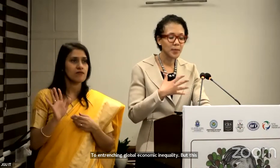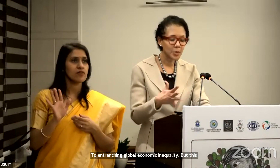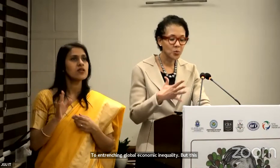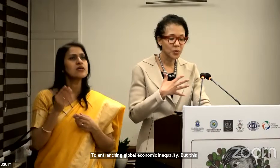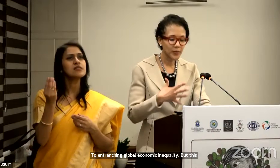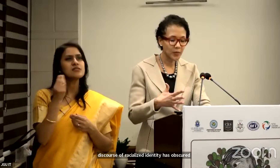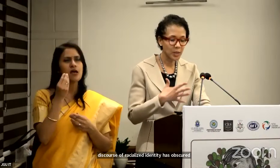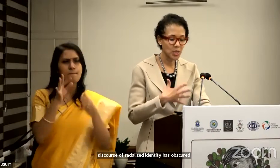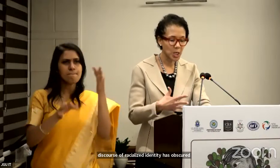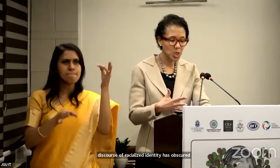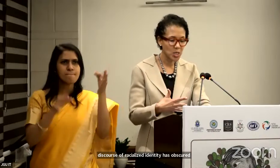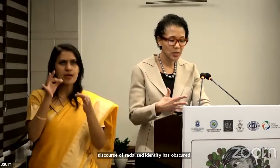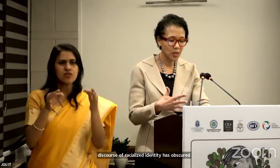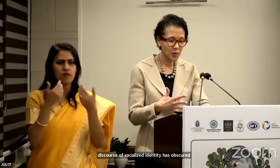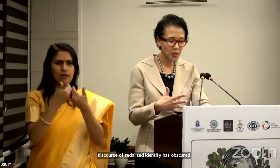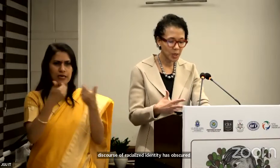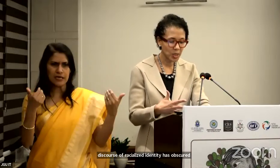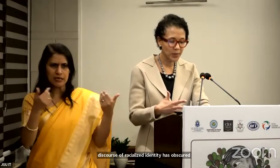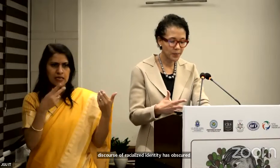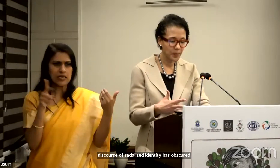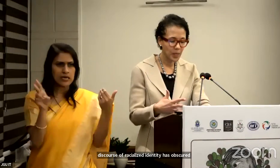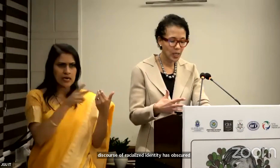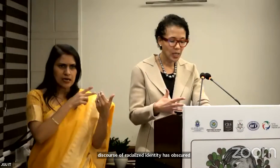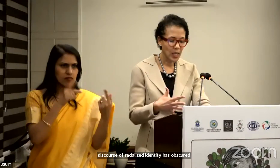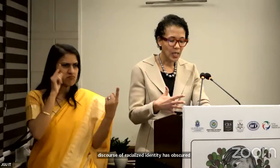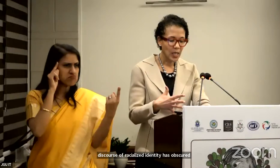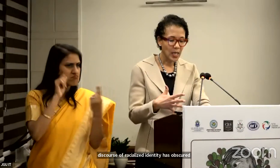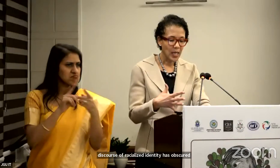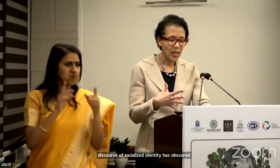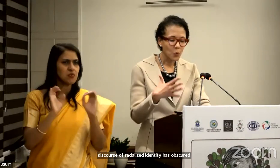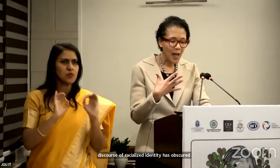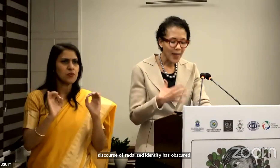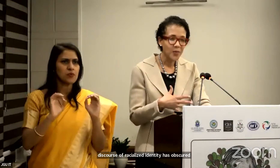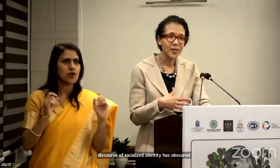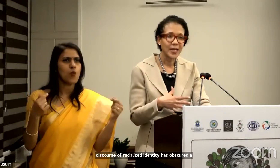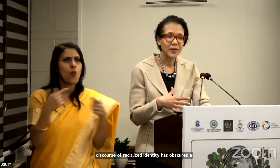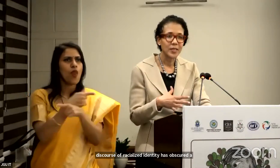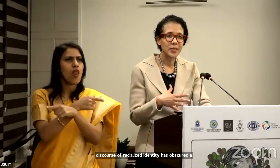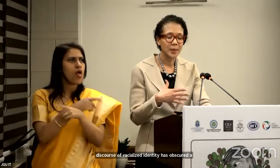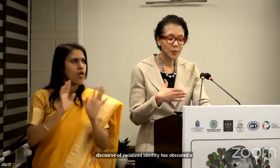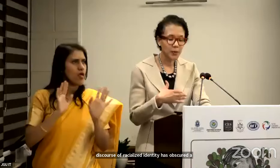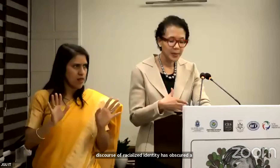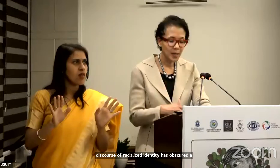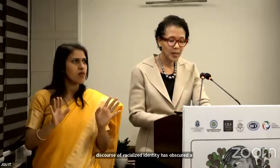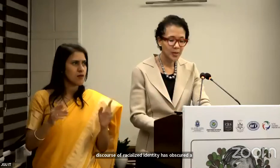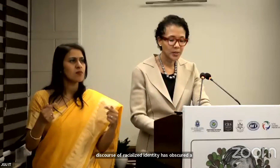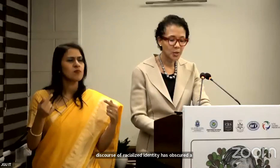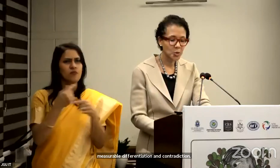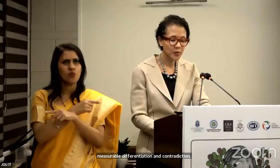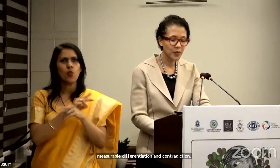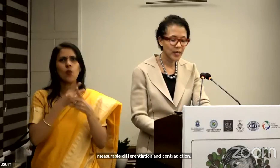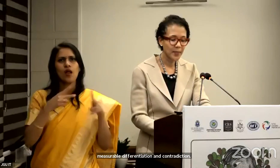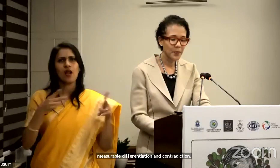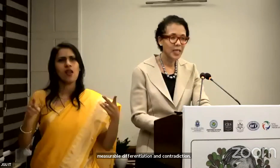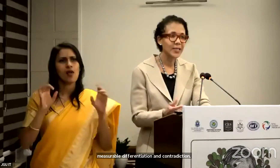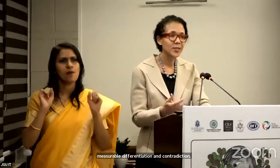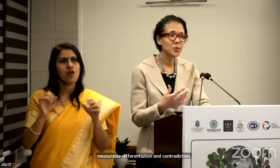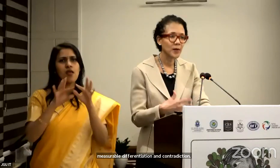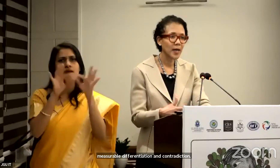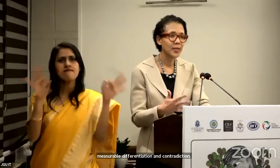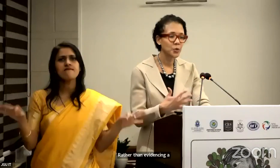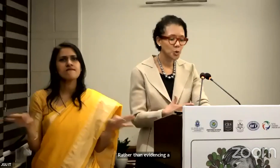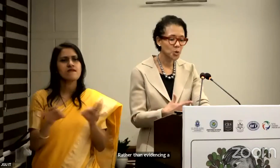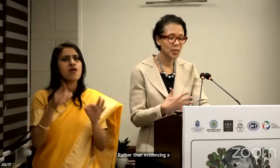obscured immeasurable differentiation and contradiction. Rather than evidencing a pre-modern cultural frame, it